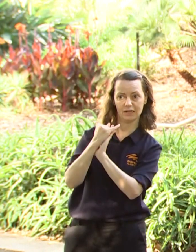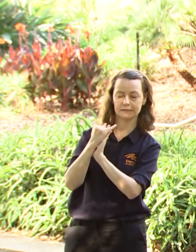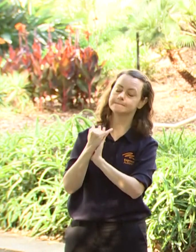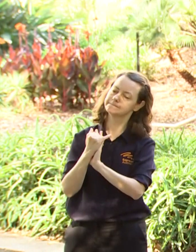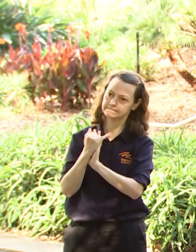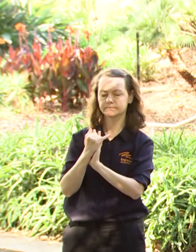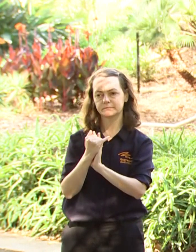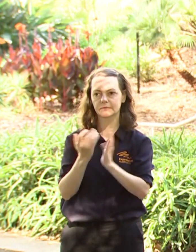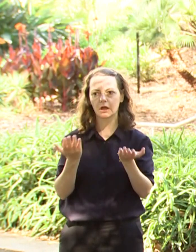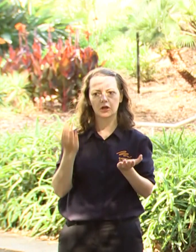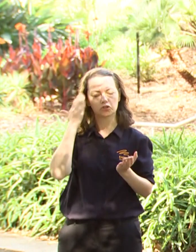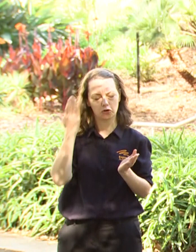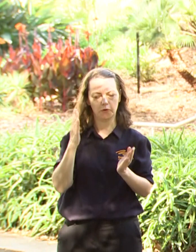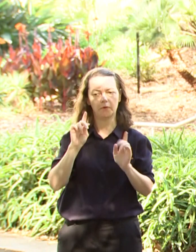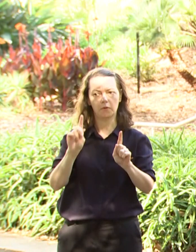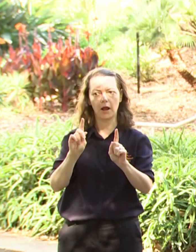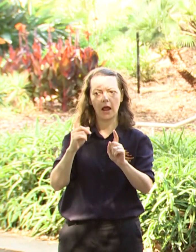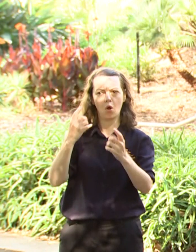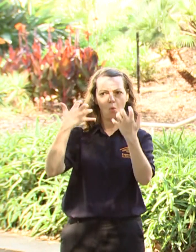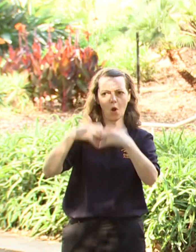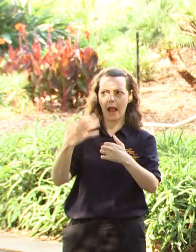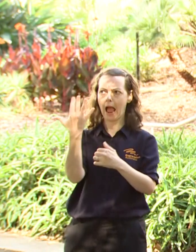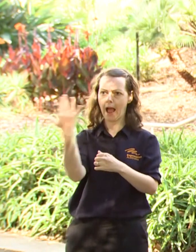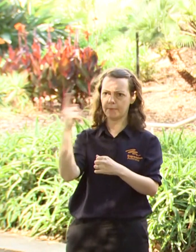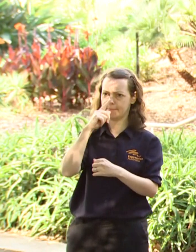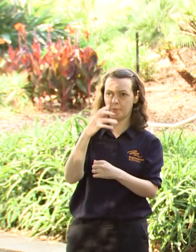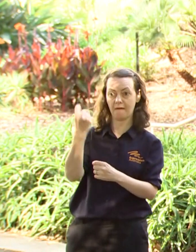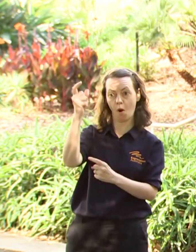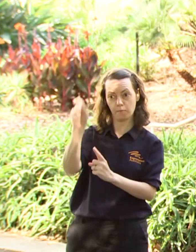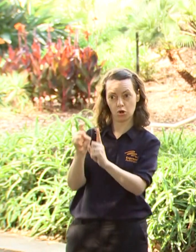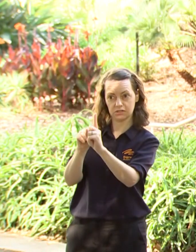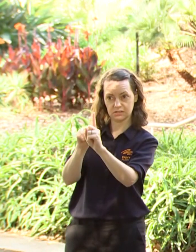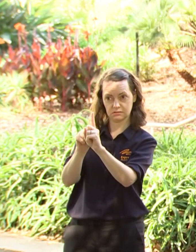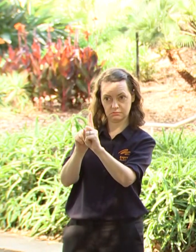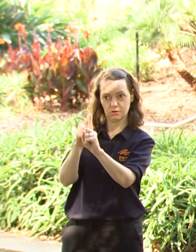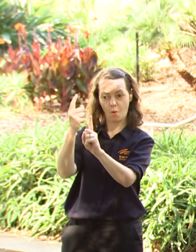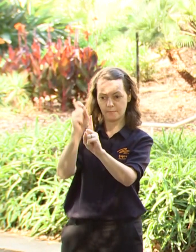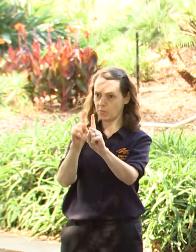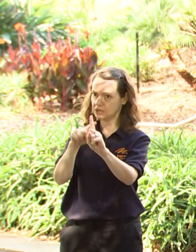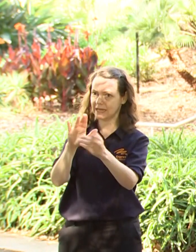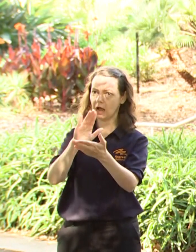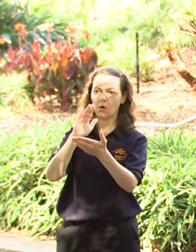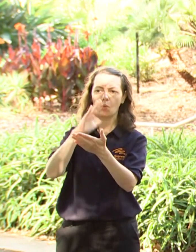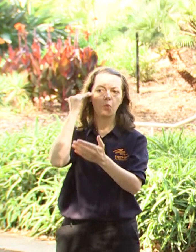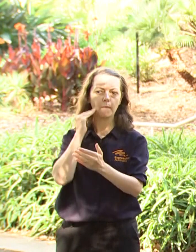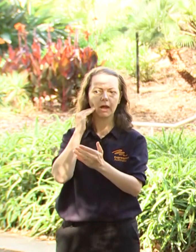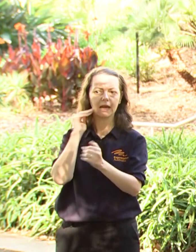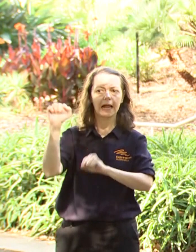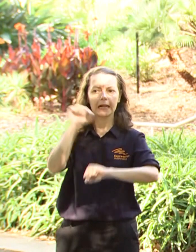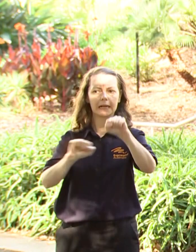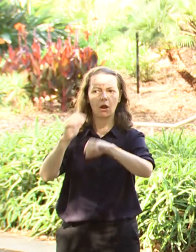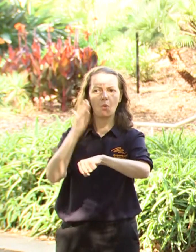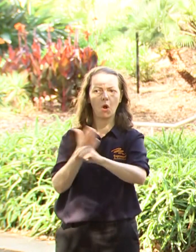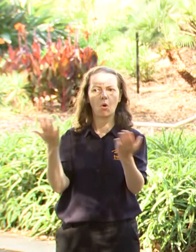got locked down. For instance, as just one feature. So, Laurel, there's one case. It's a cleaner that's come out of hotel quarantine. I think there's been a 3 or 4